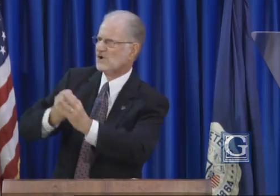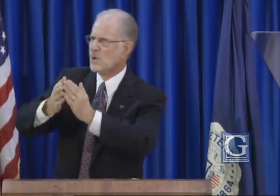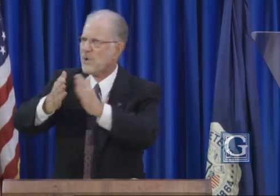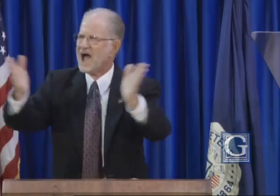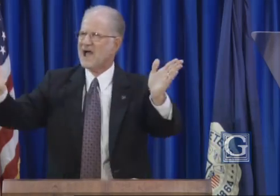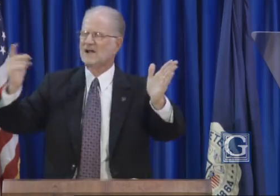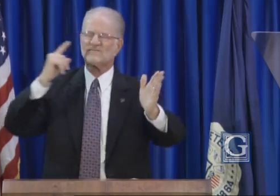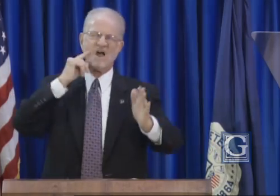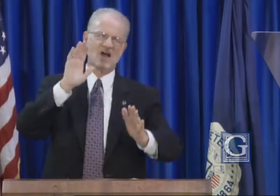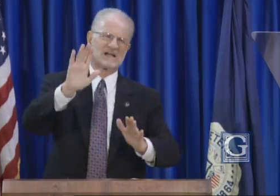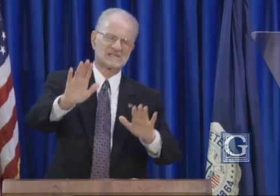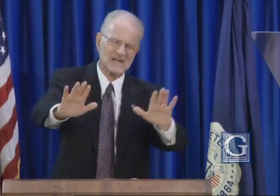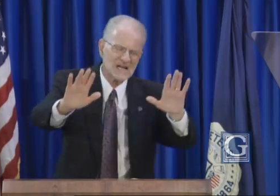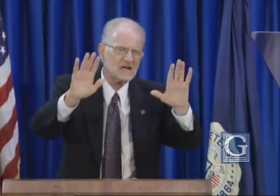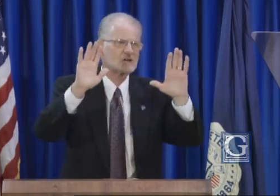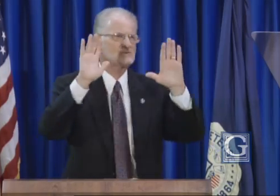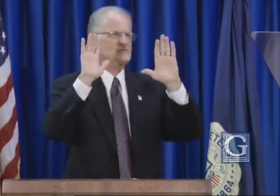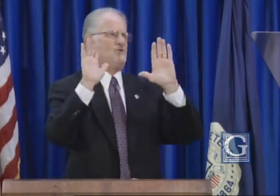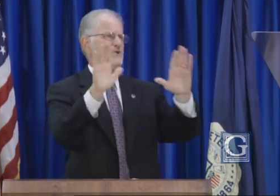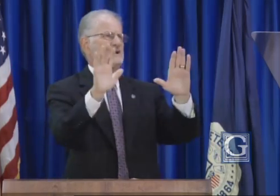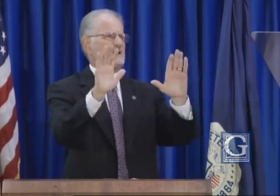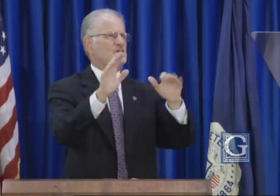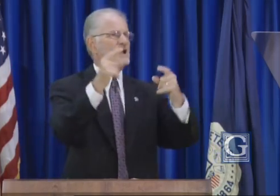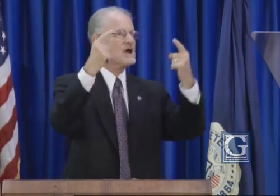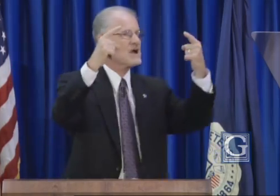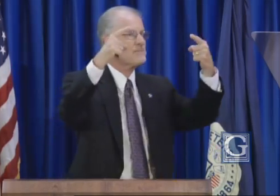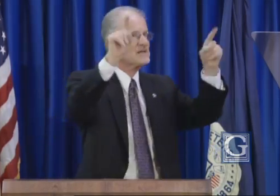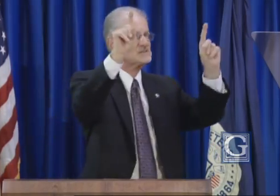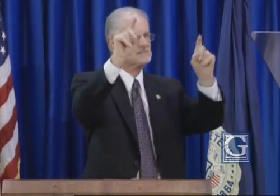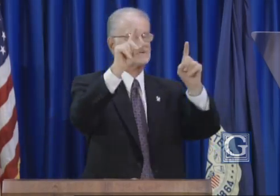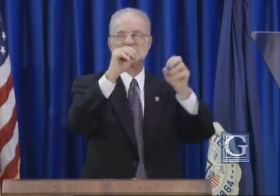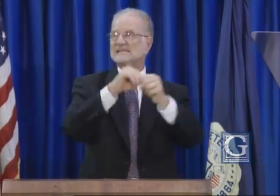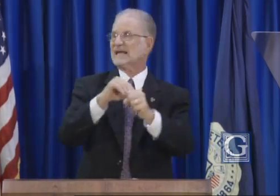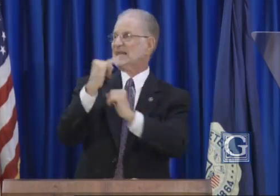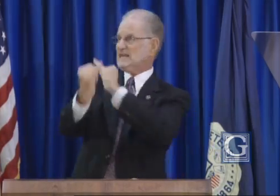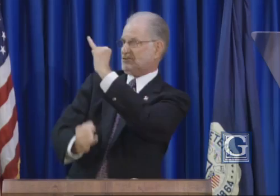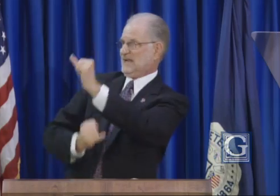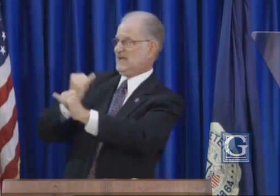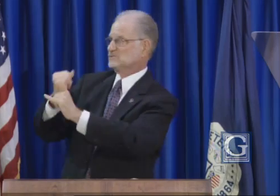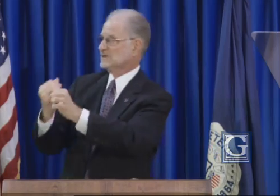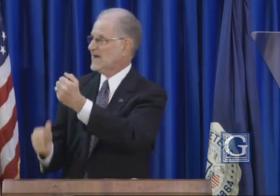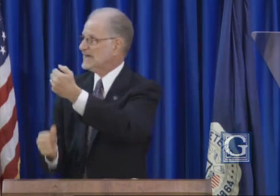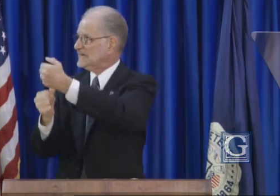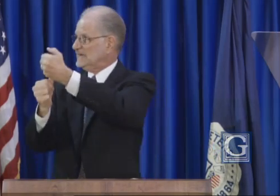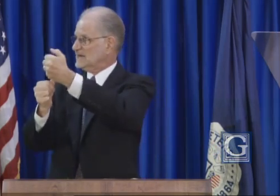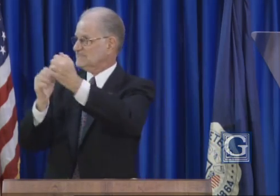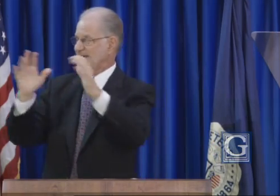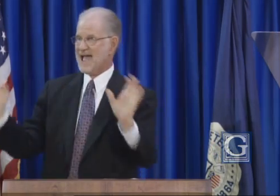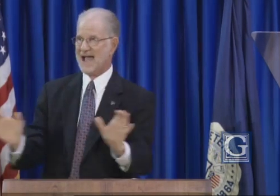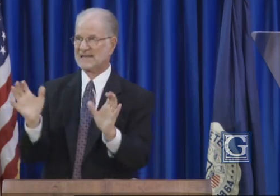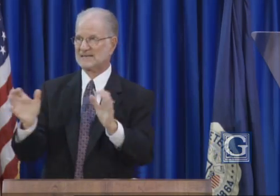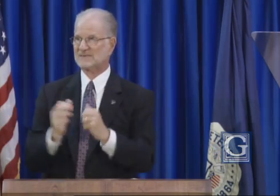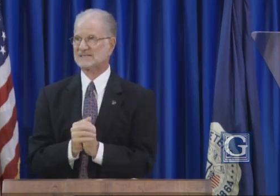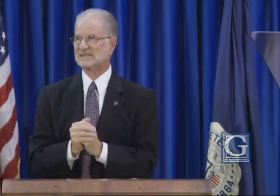He is known worldwide for his extraordinary accomplishments in international aid